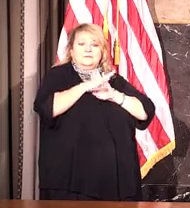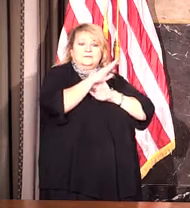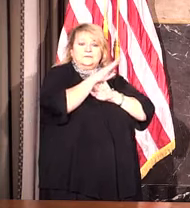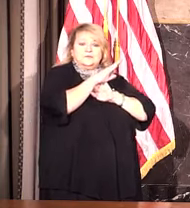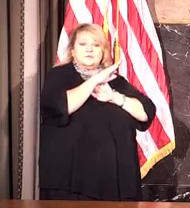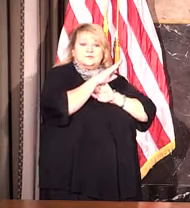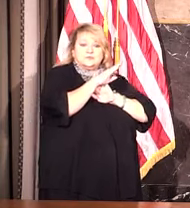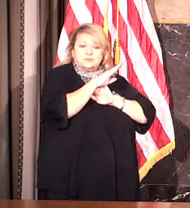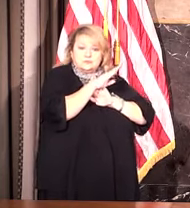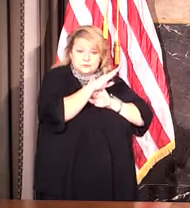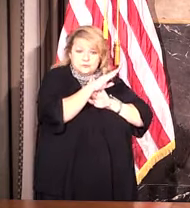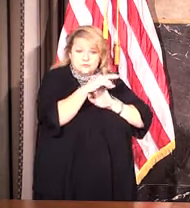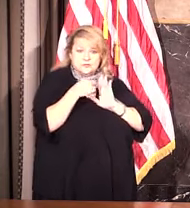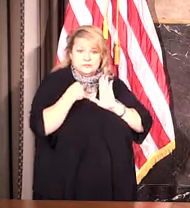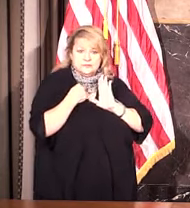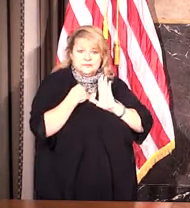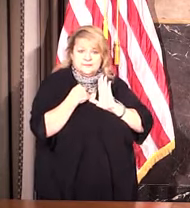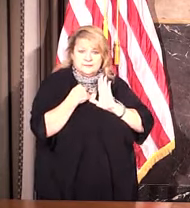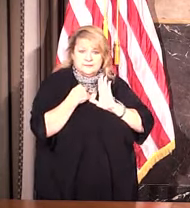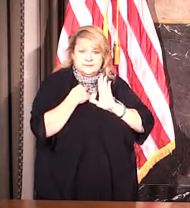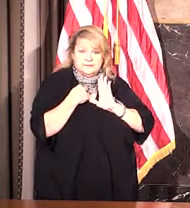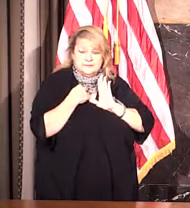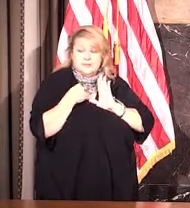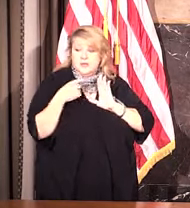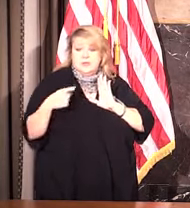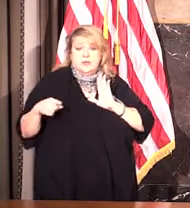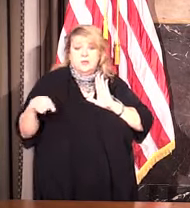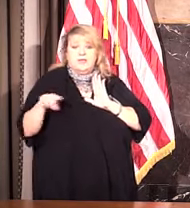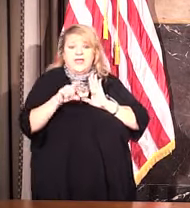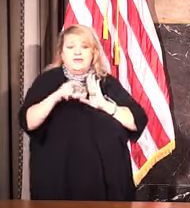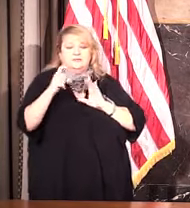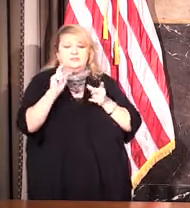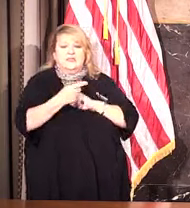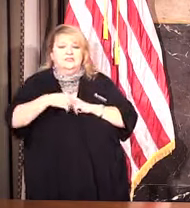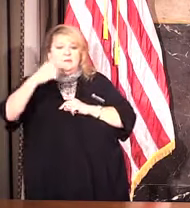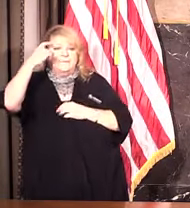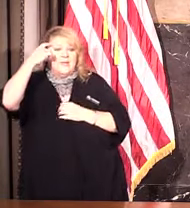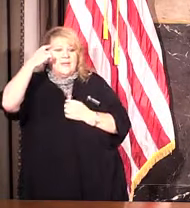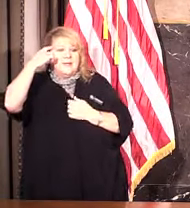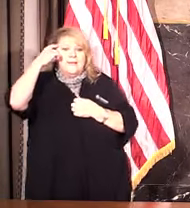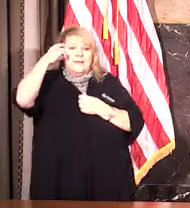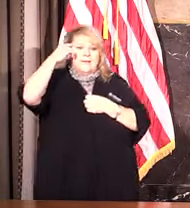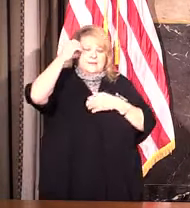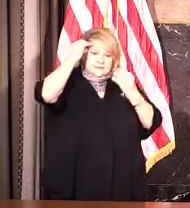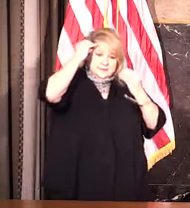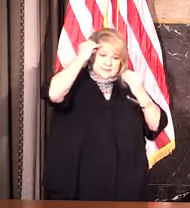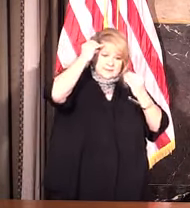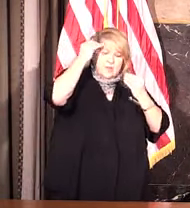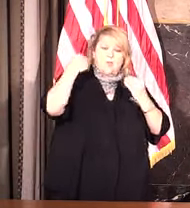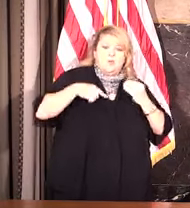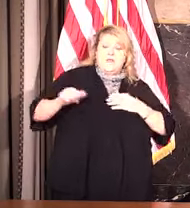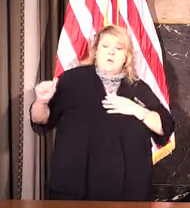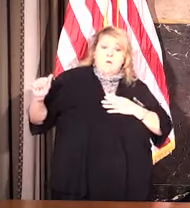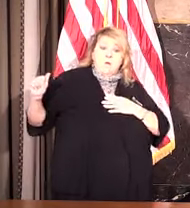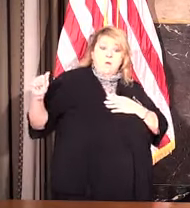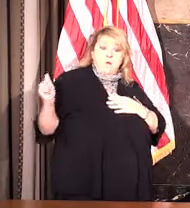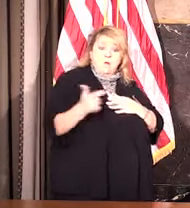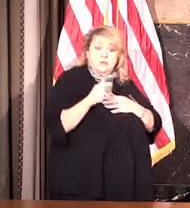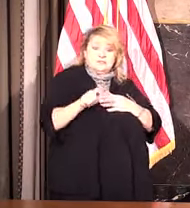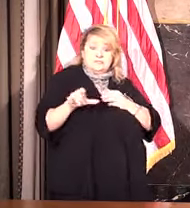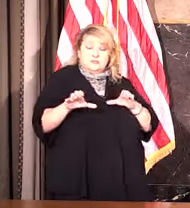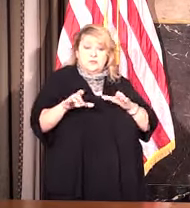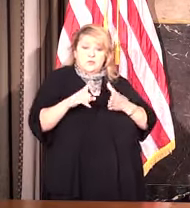people's mindset needs to change. This is an all-hands-on-deck effort. We need to be doing everything we can now to avert this,